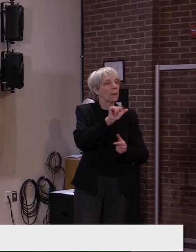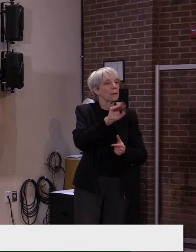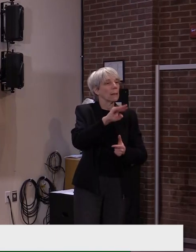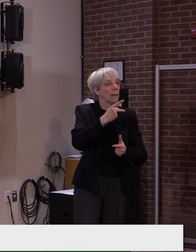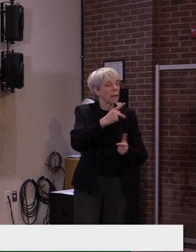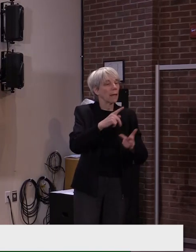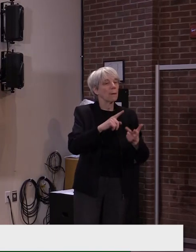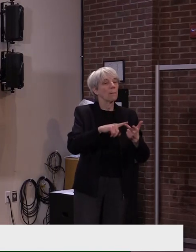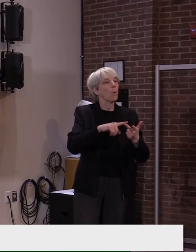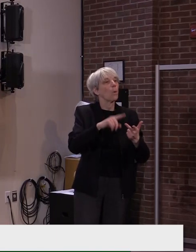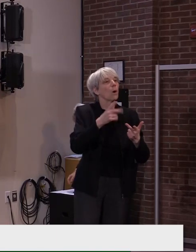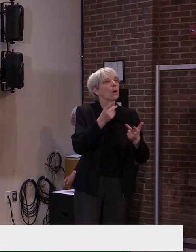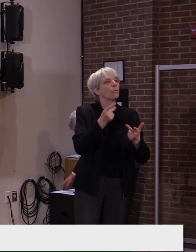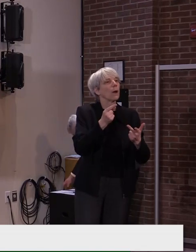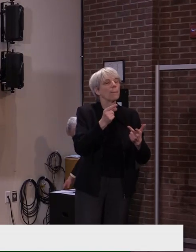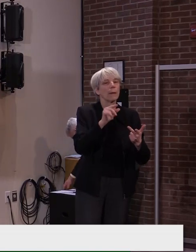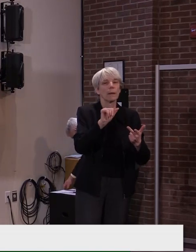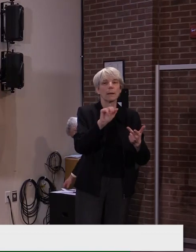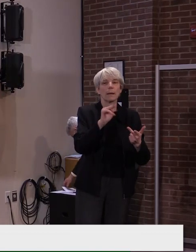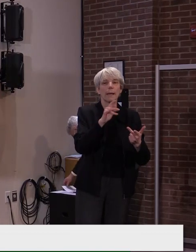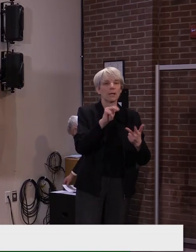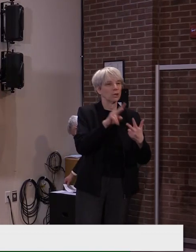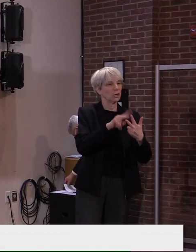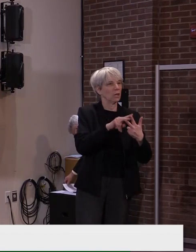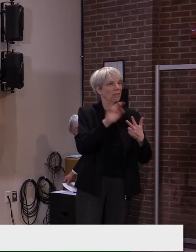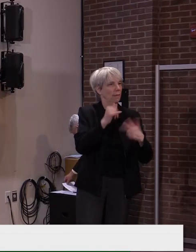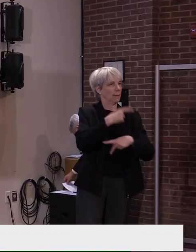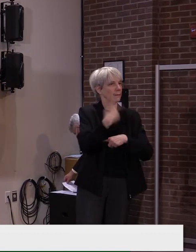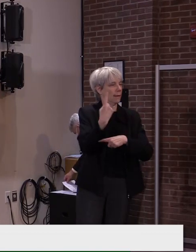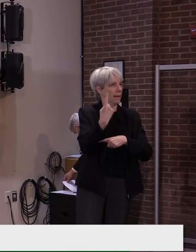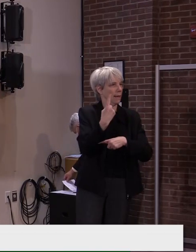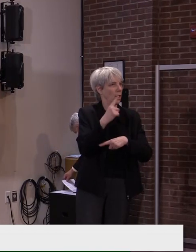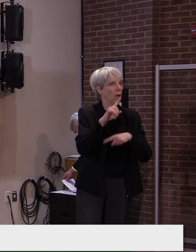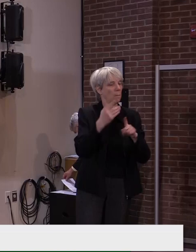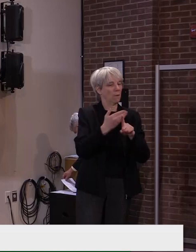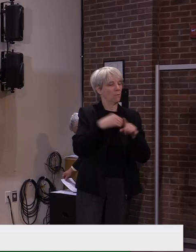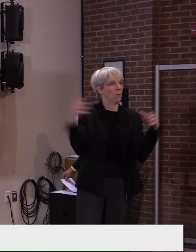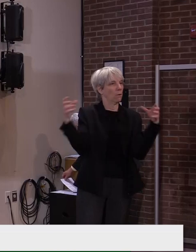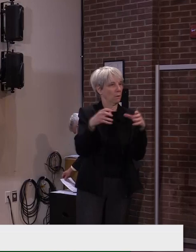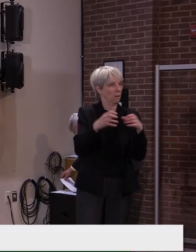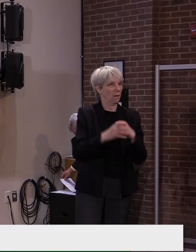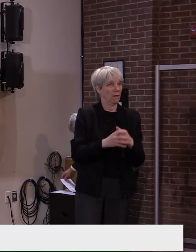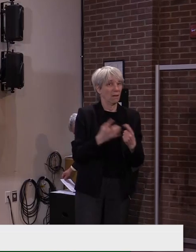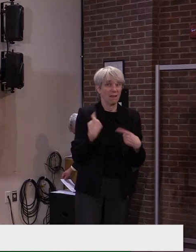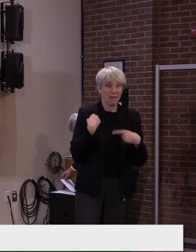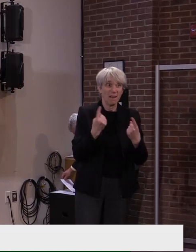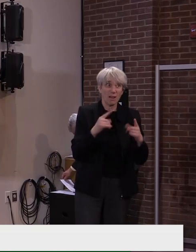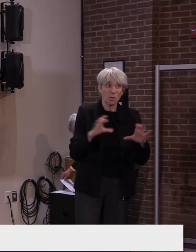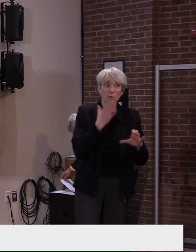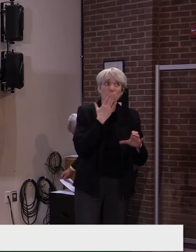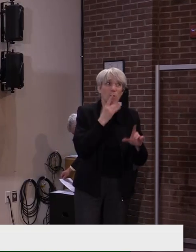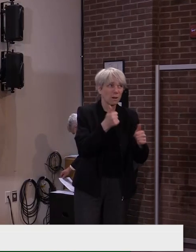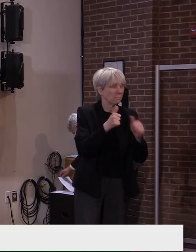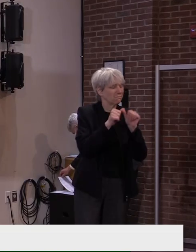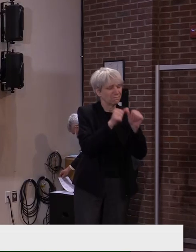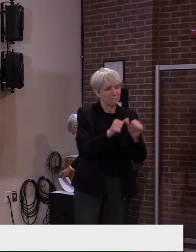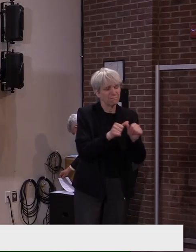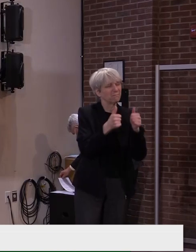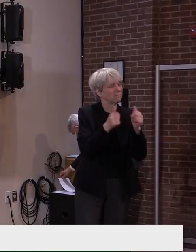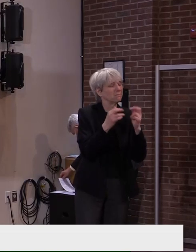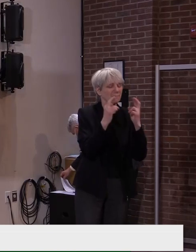day of the gathering. We've come this far, and I know we can do this. Thank you, and here's to a better and